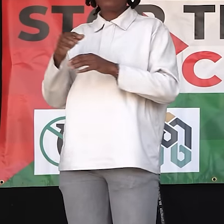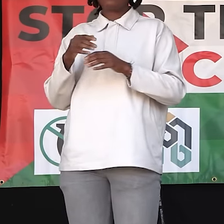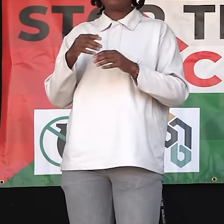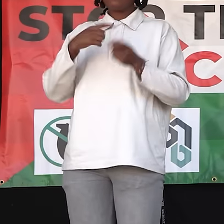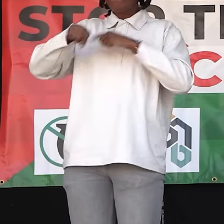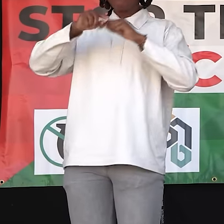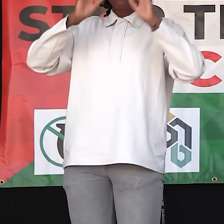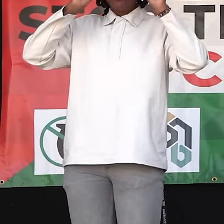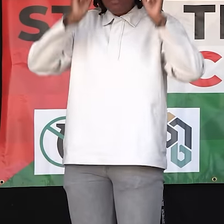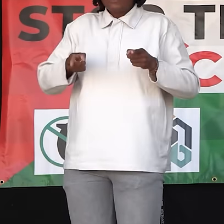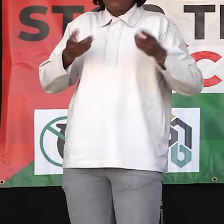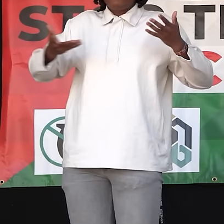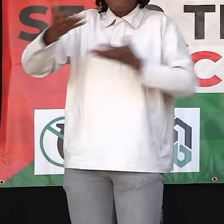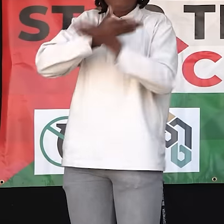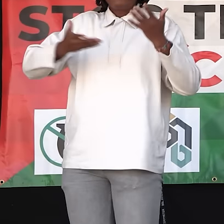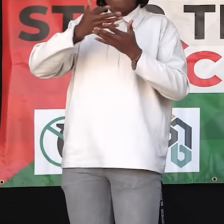you write